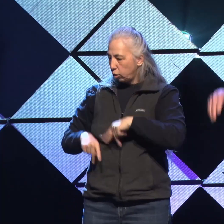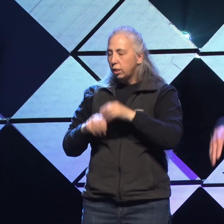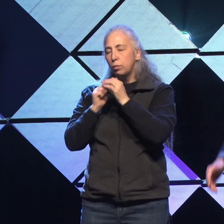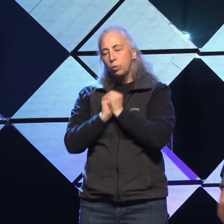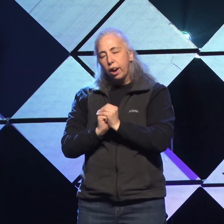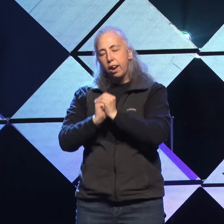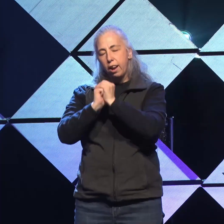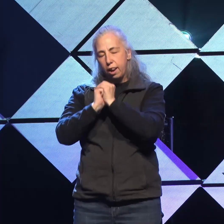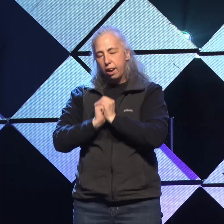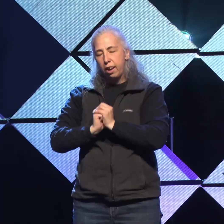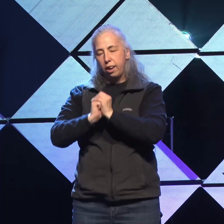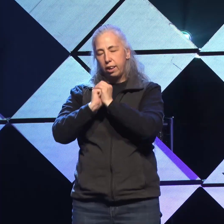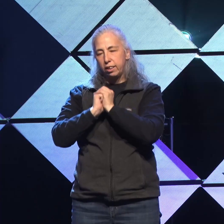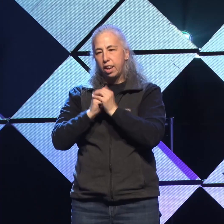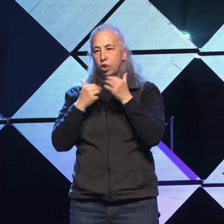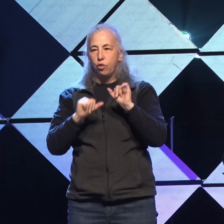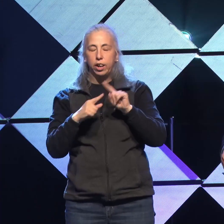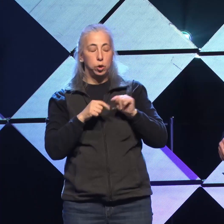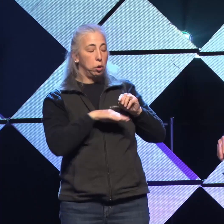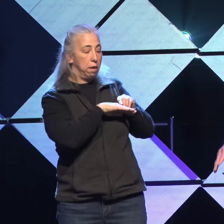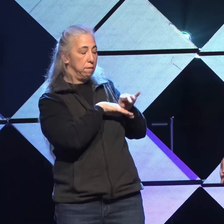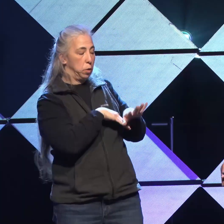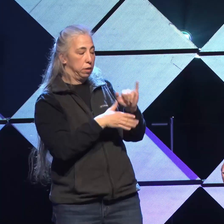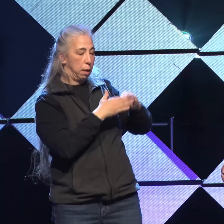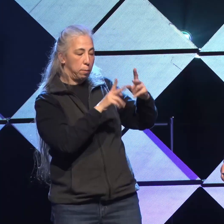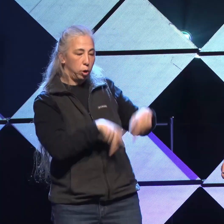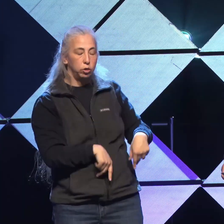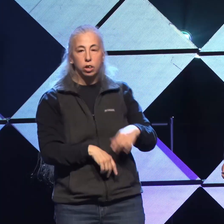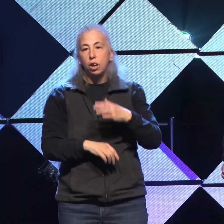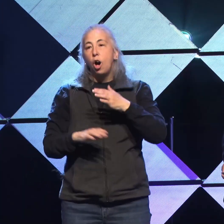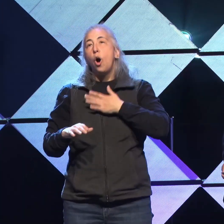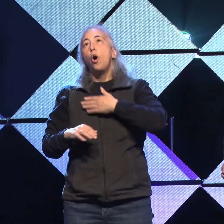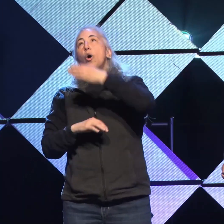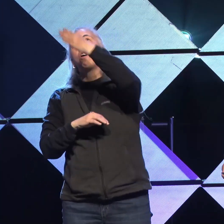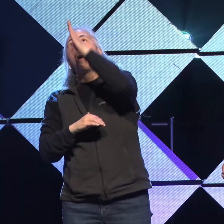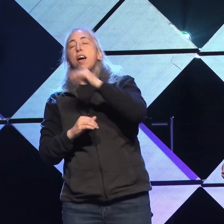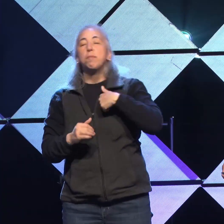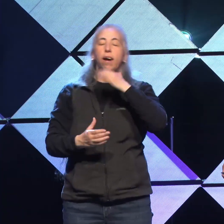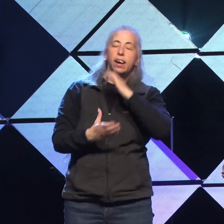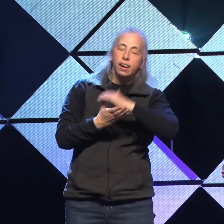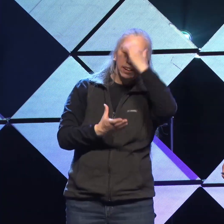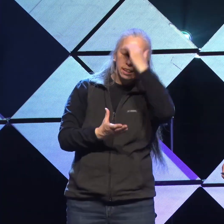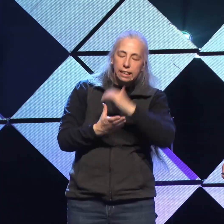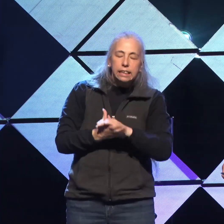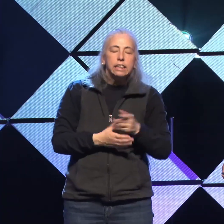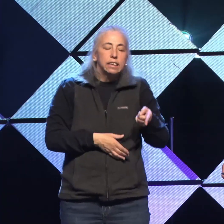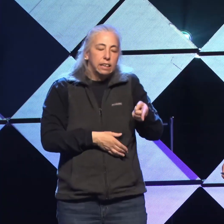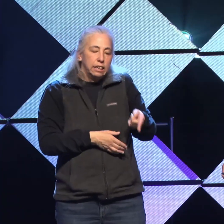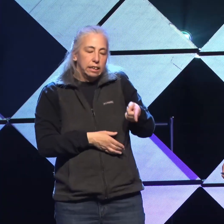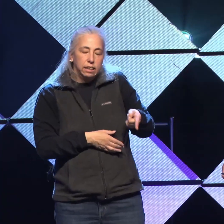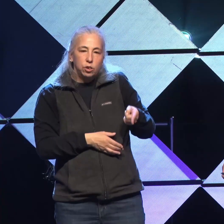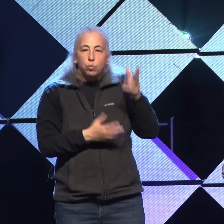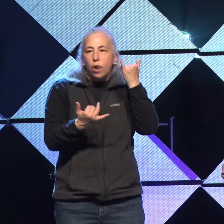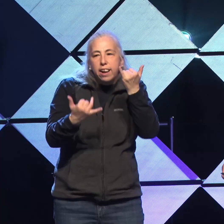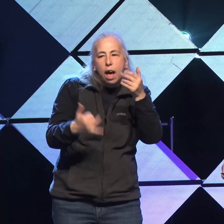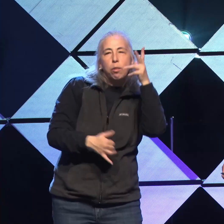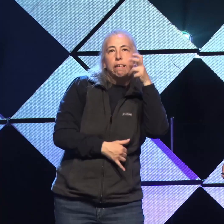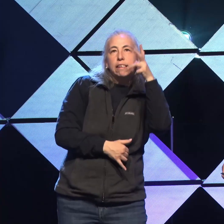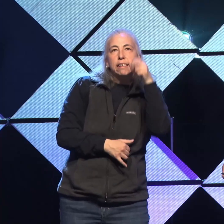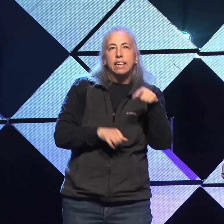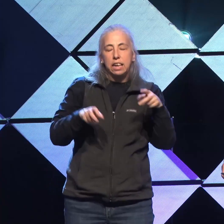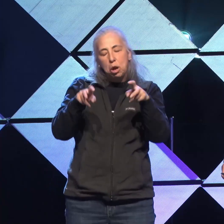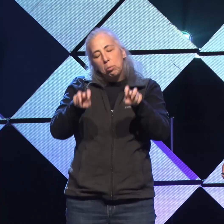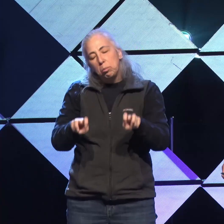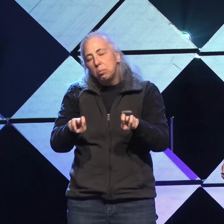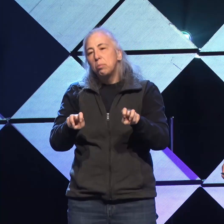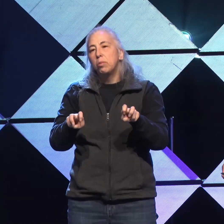else that's right there. Oh God, my spouse, my husband, my partner that's listening right now, even as you and